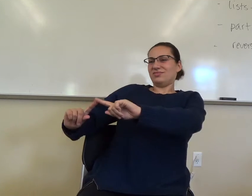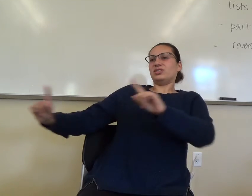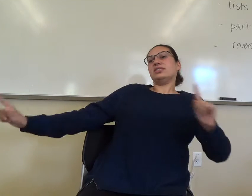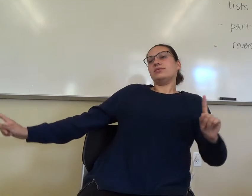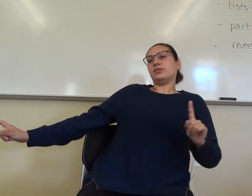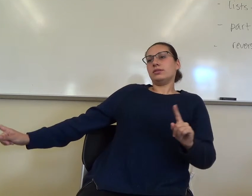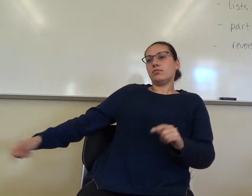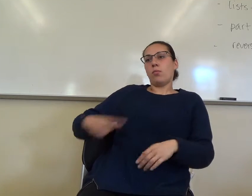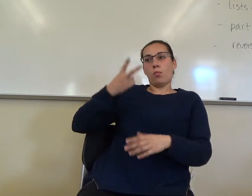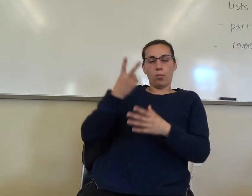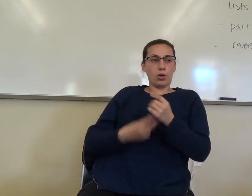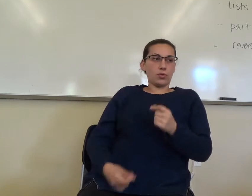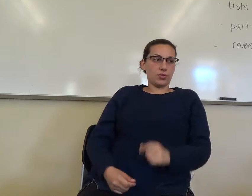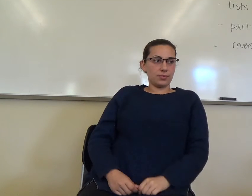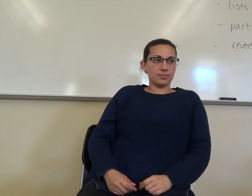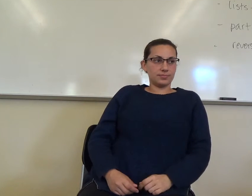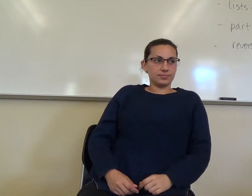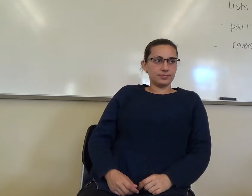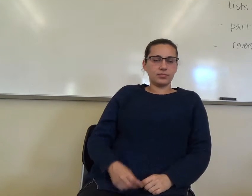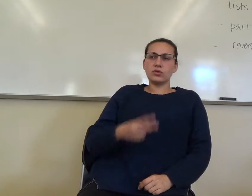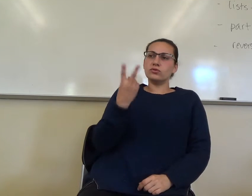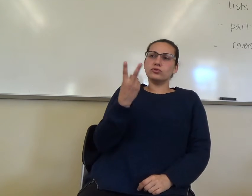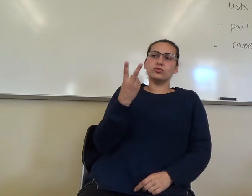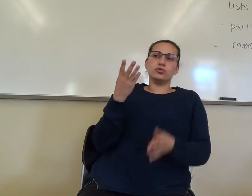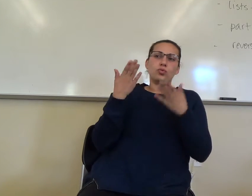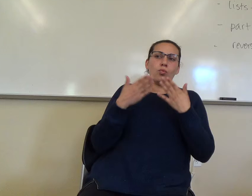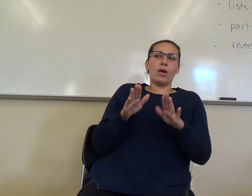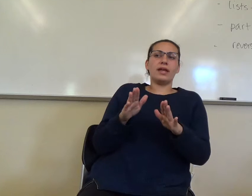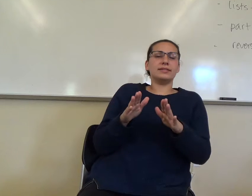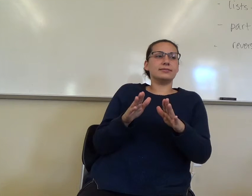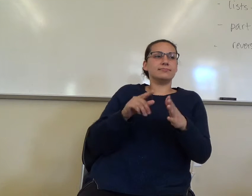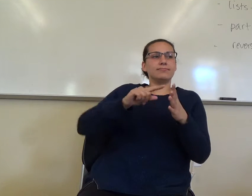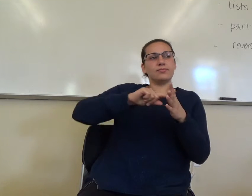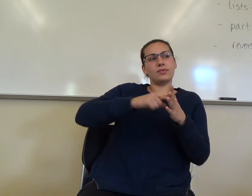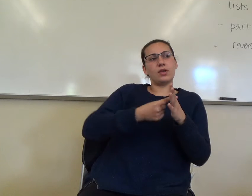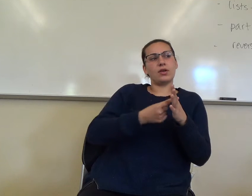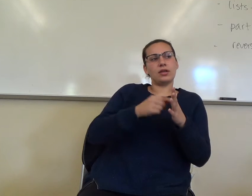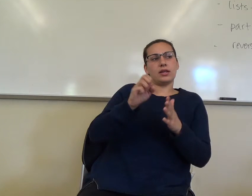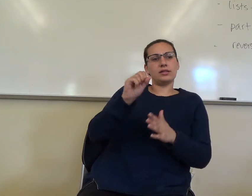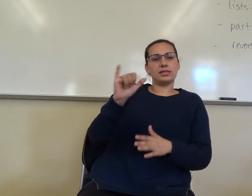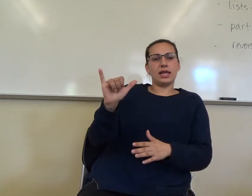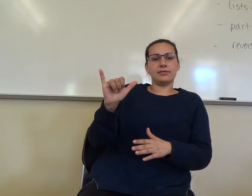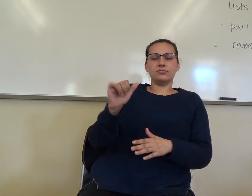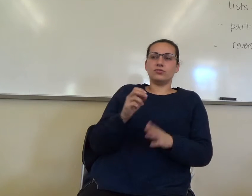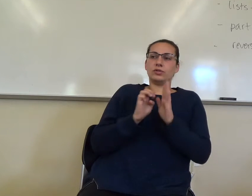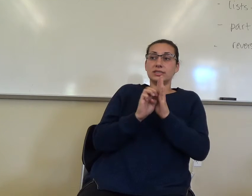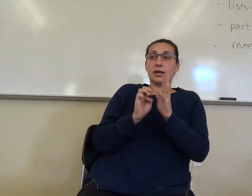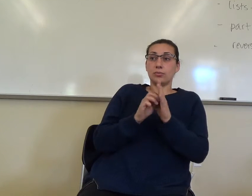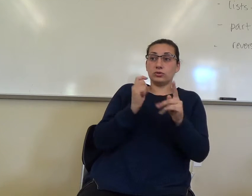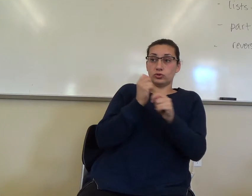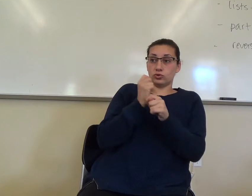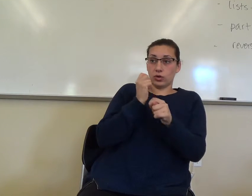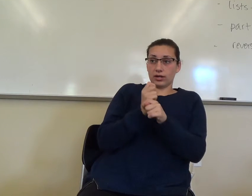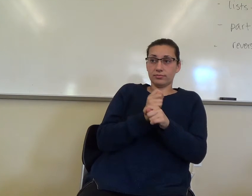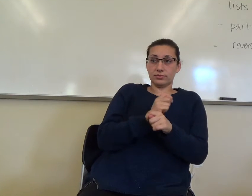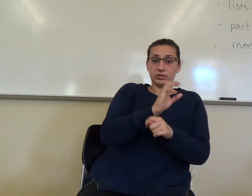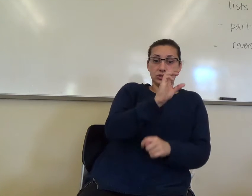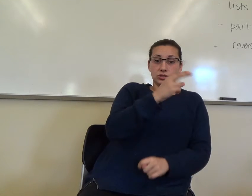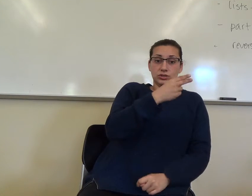to organize that kind of essay. You take two trucks. You say, here's a Chevy truck and a Ford truck. They both cost about